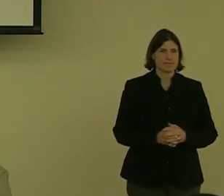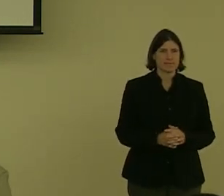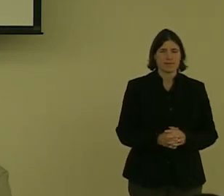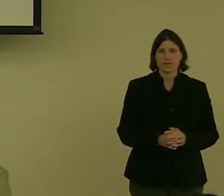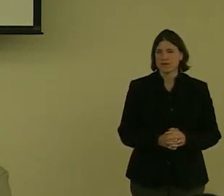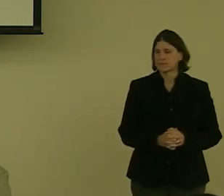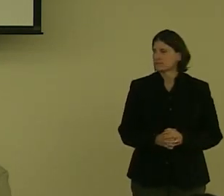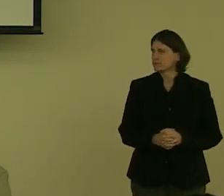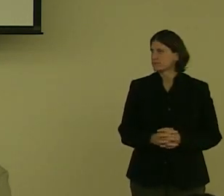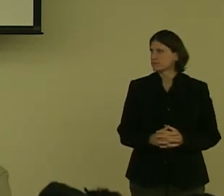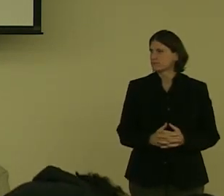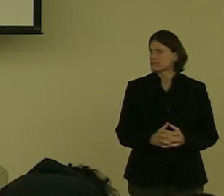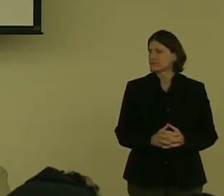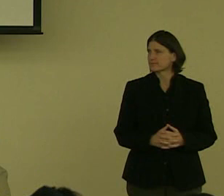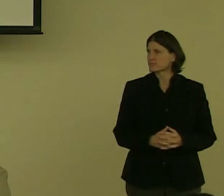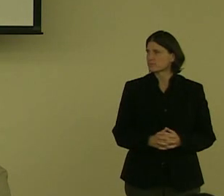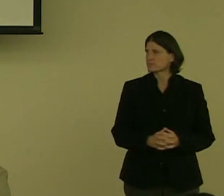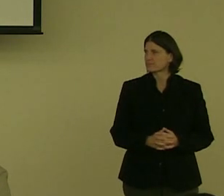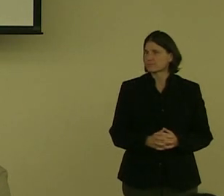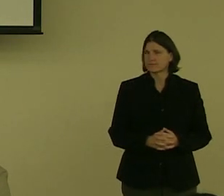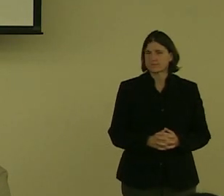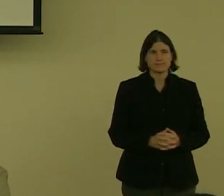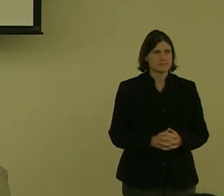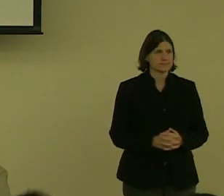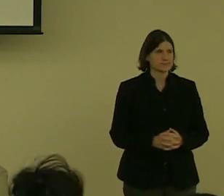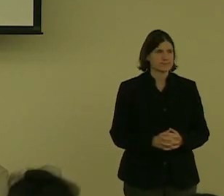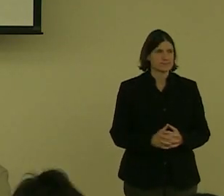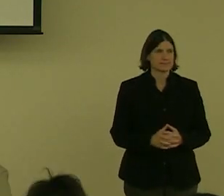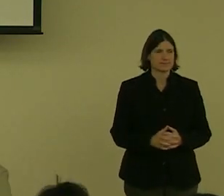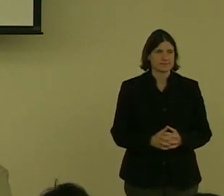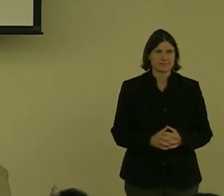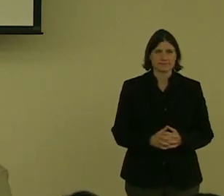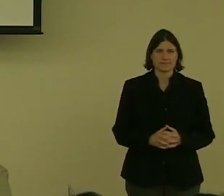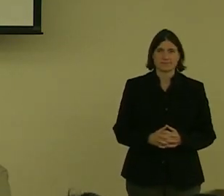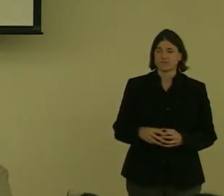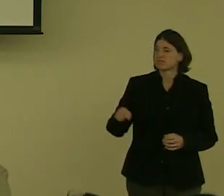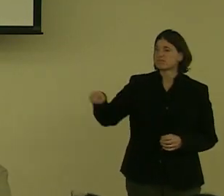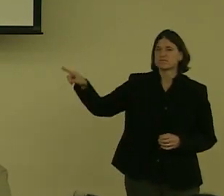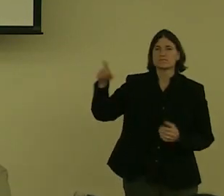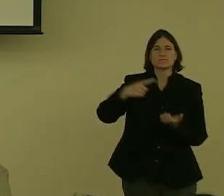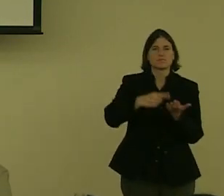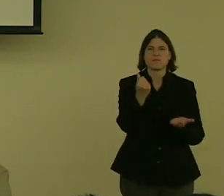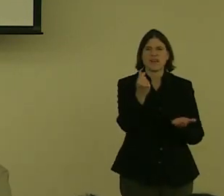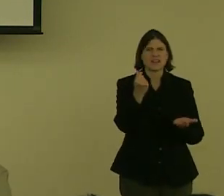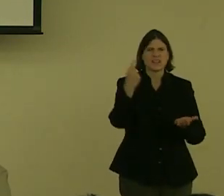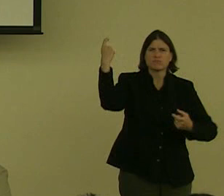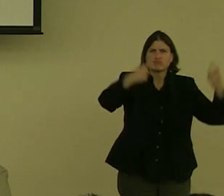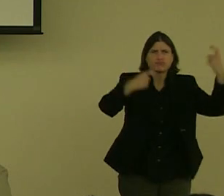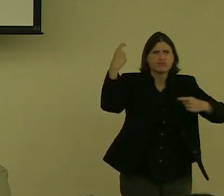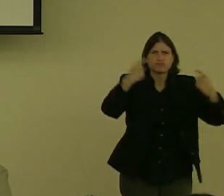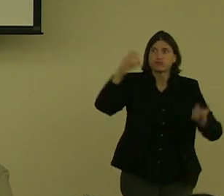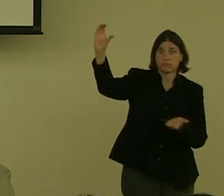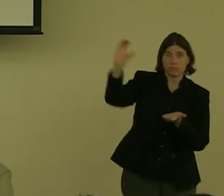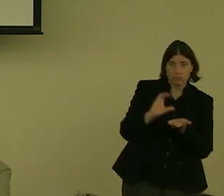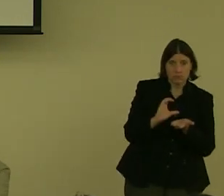least less bleak than previous. What I think that's interesting about that is that that group is not made up strictly of teaching faculty.